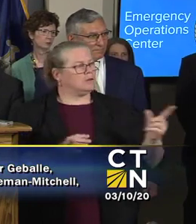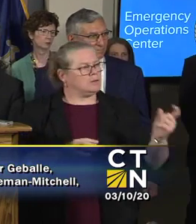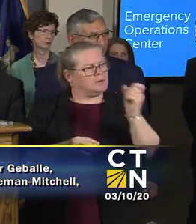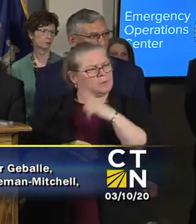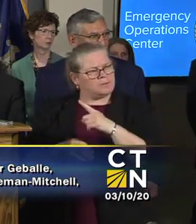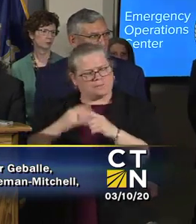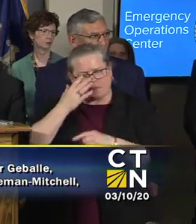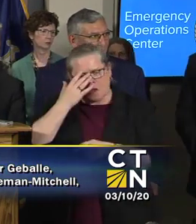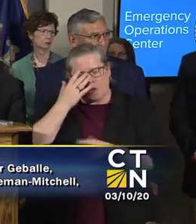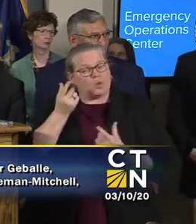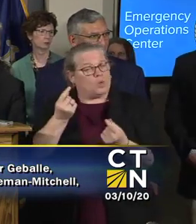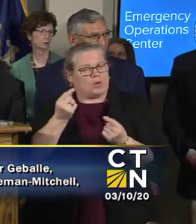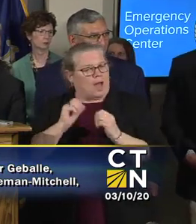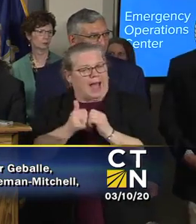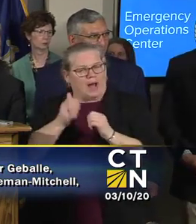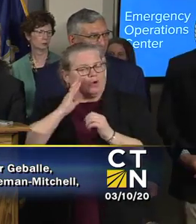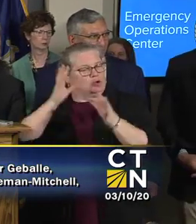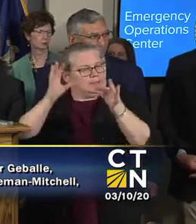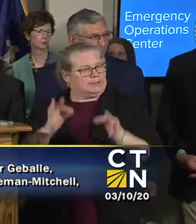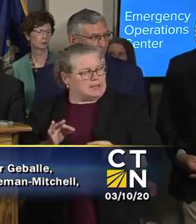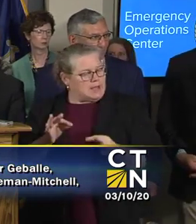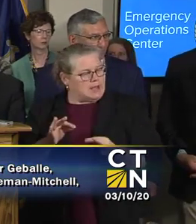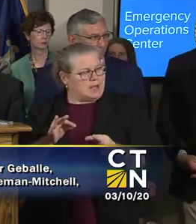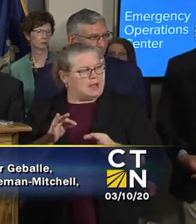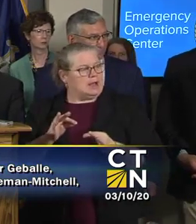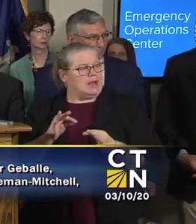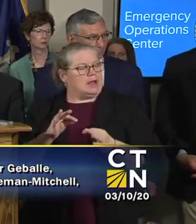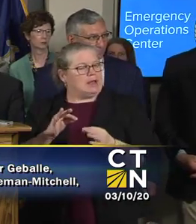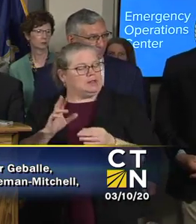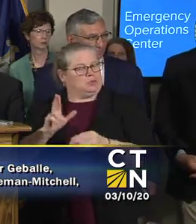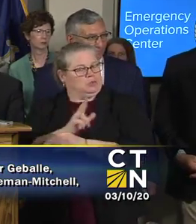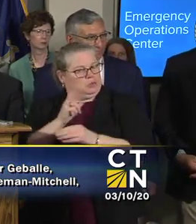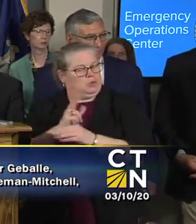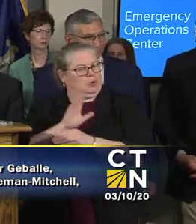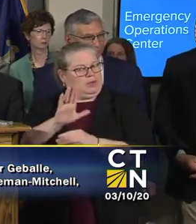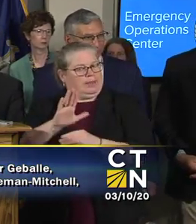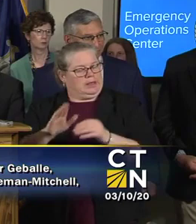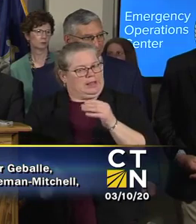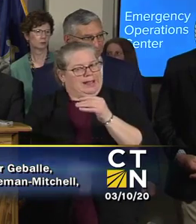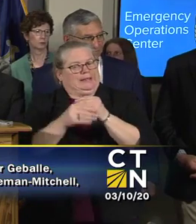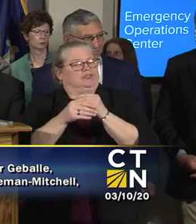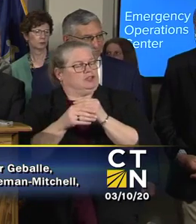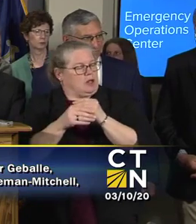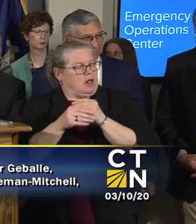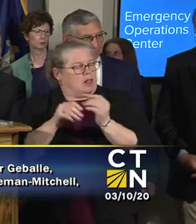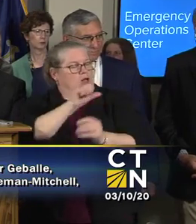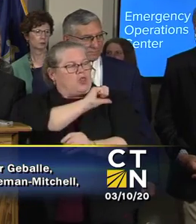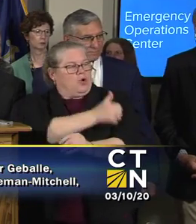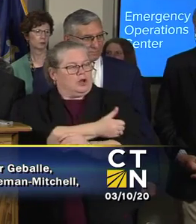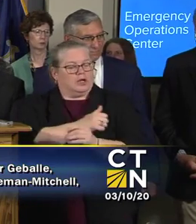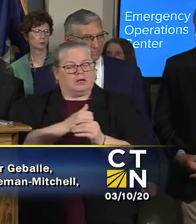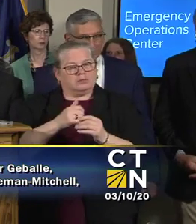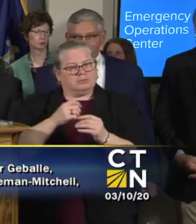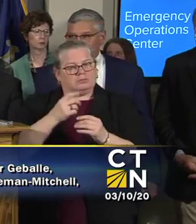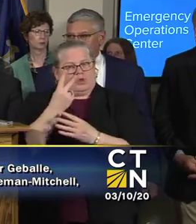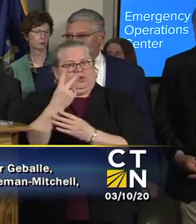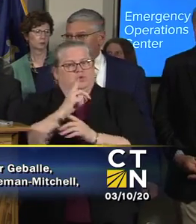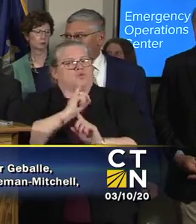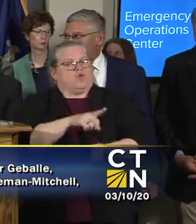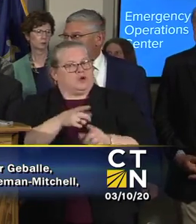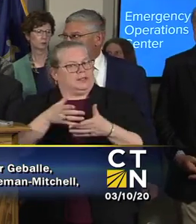deciding whether to invoke these additional authorities that these 2 orders give you and the Commissioner of Public